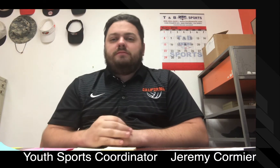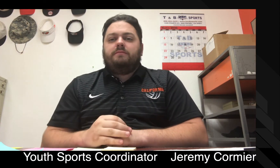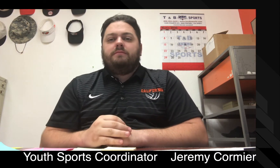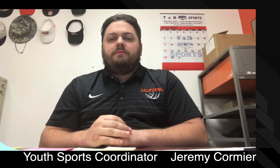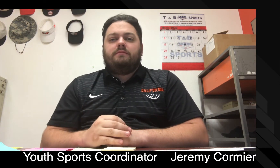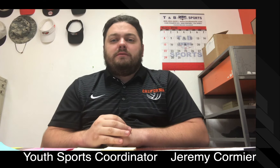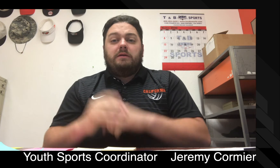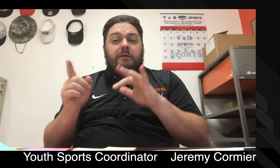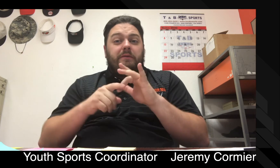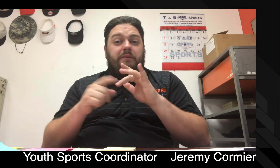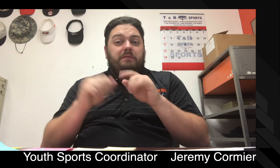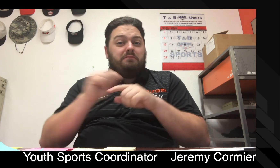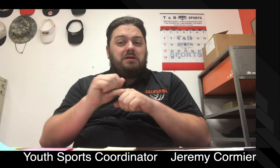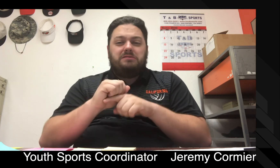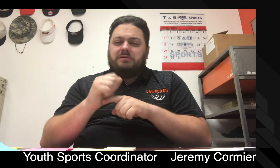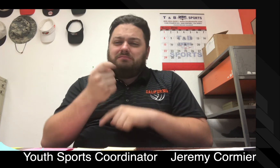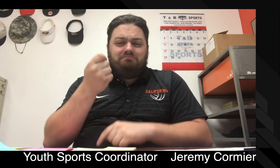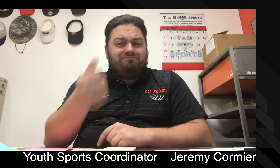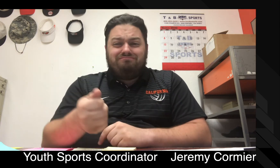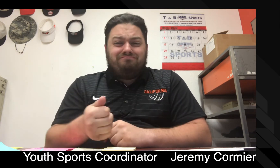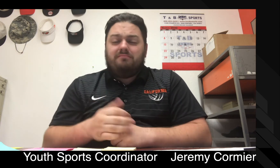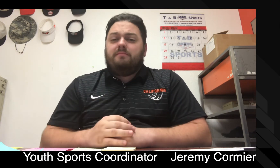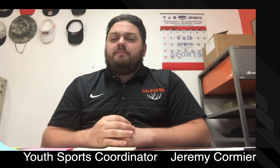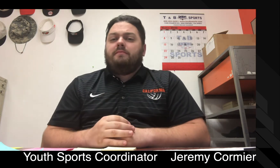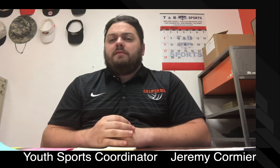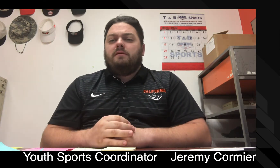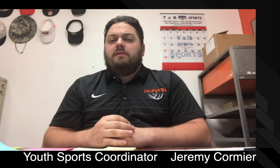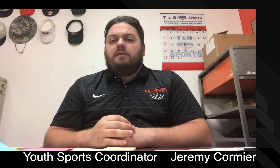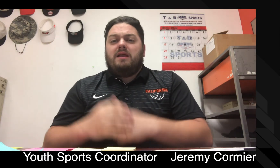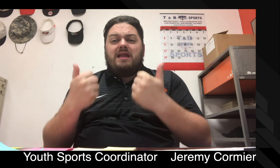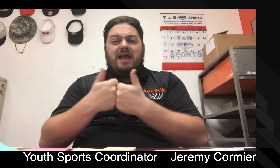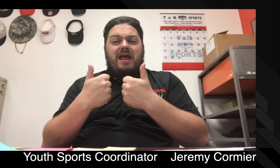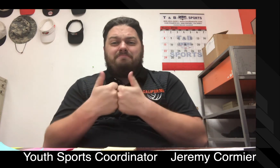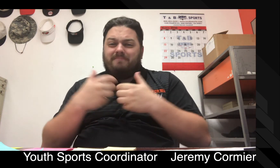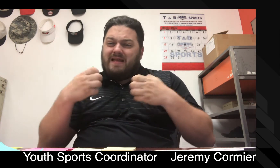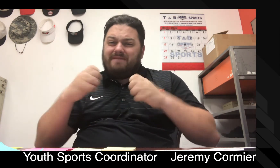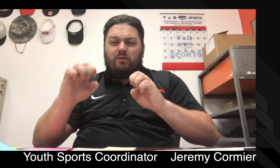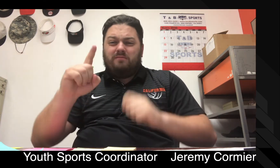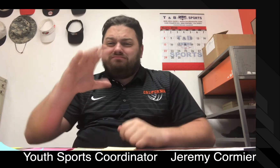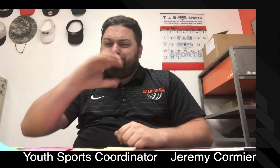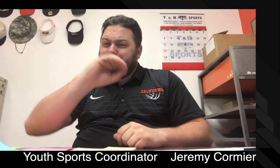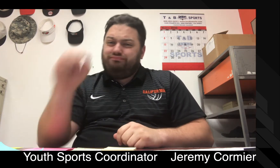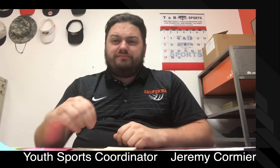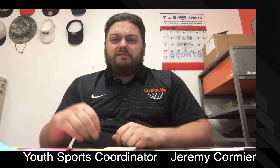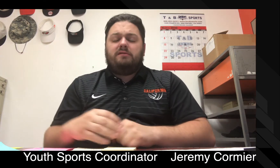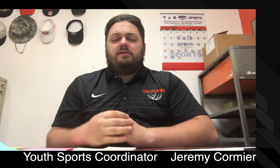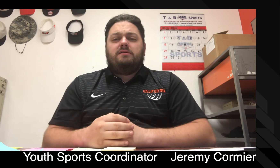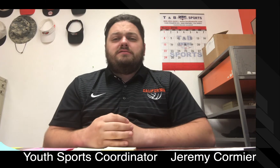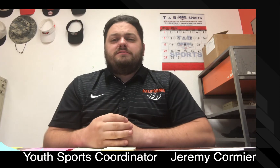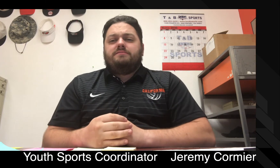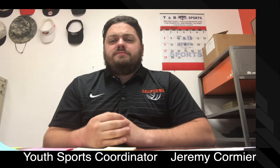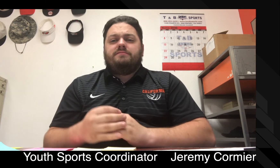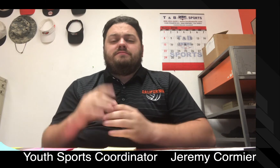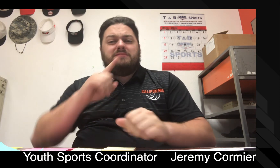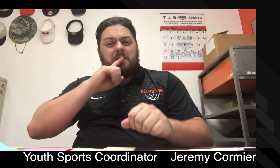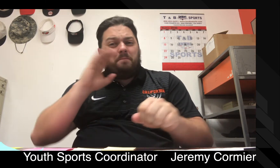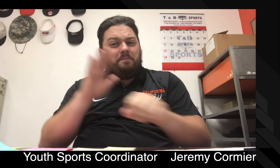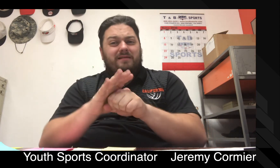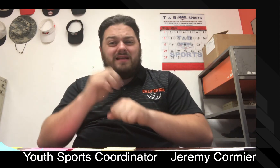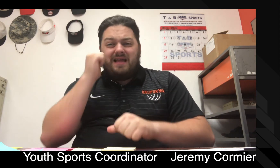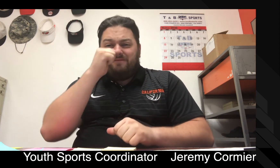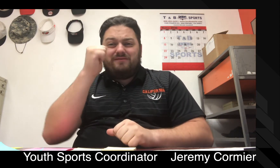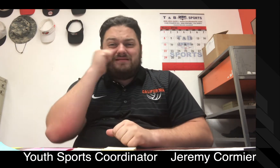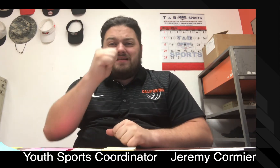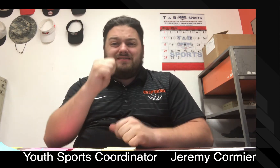to grades is 100%. Rarely misses practice. Games and effort, 100% all